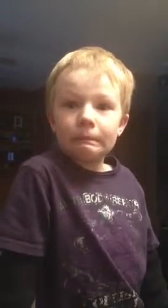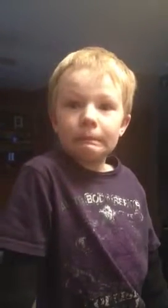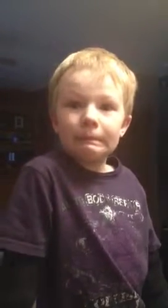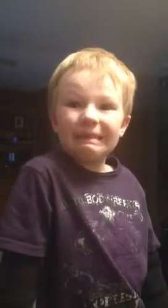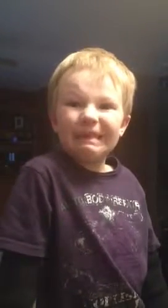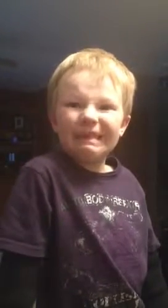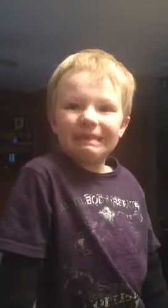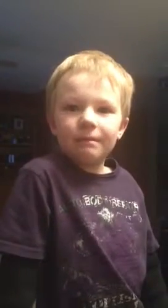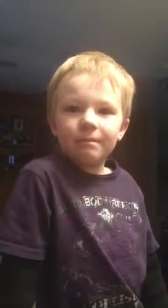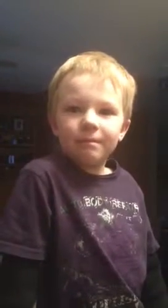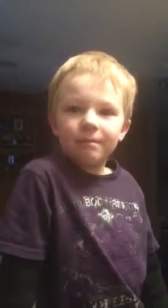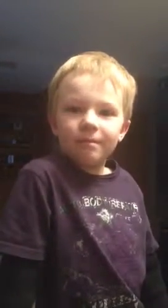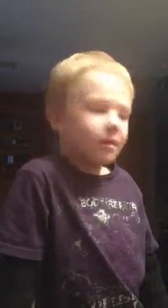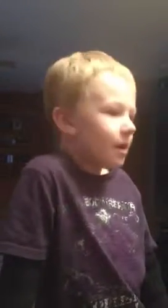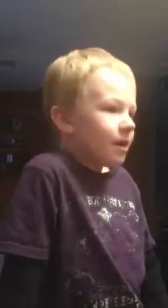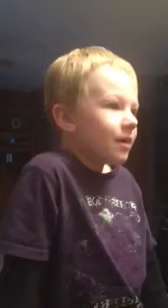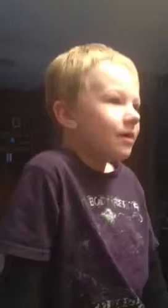They didn't teach you those.